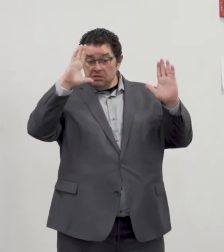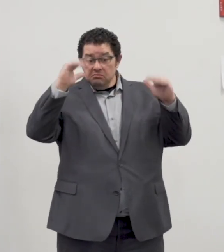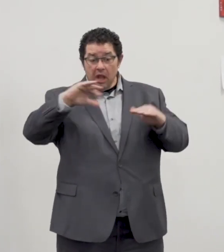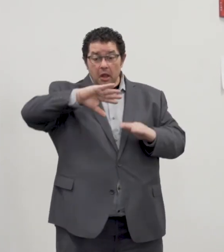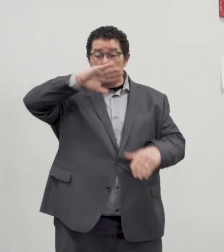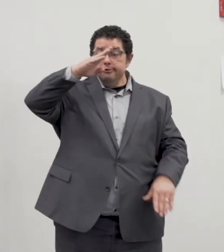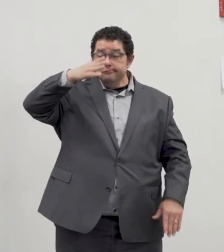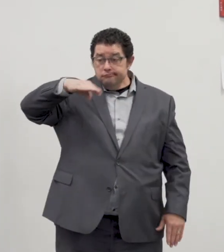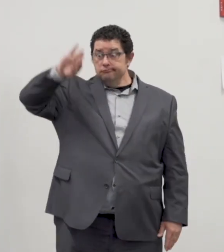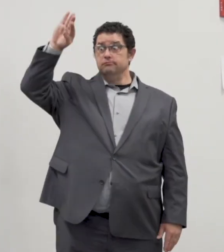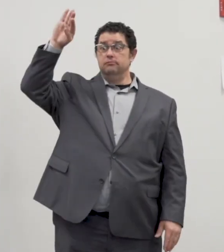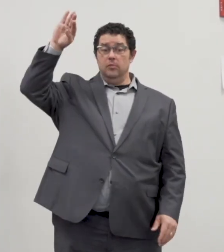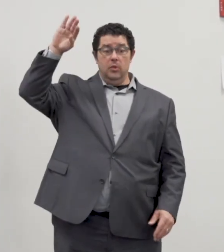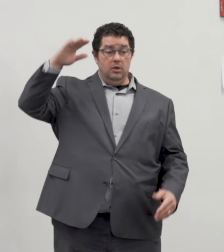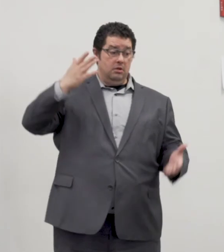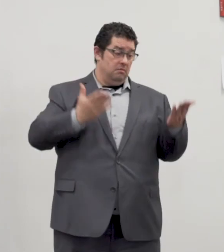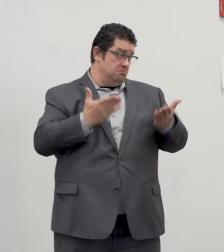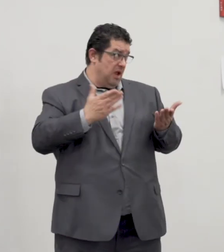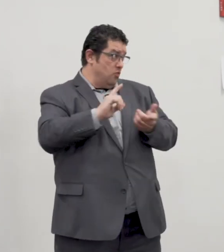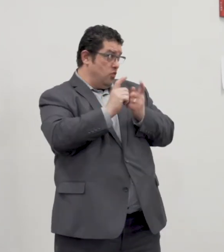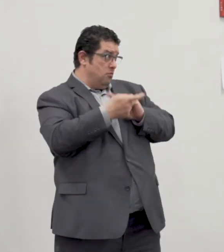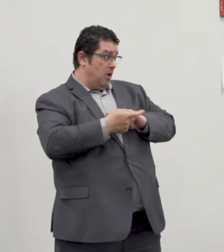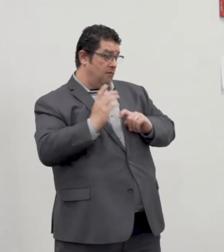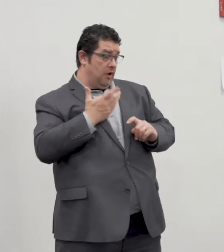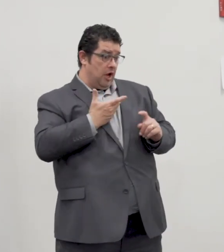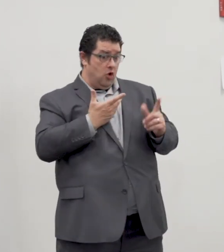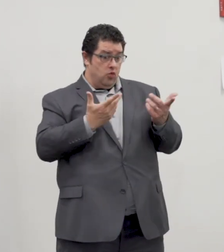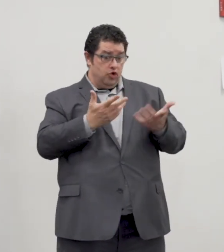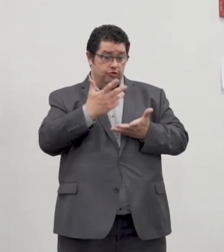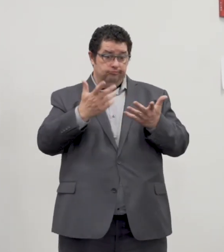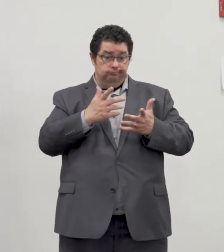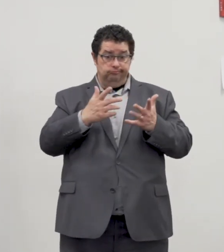modify our orders.